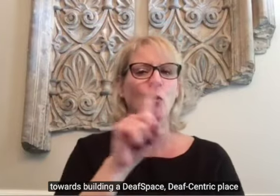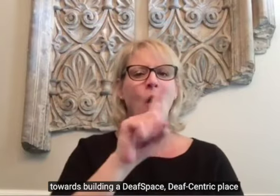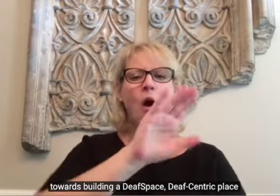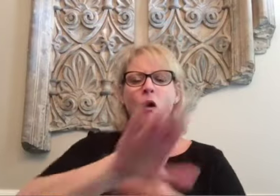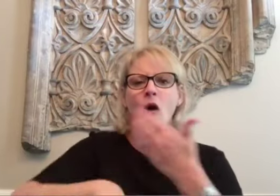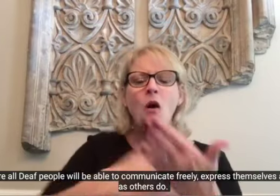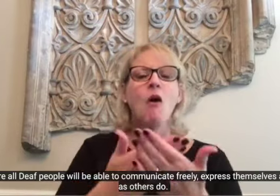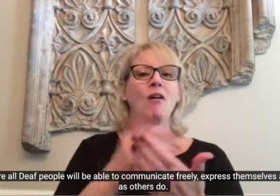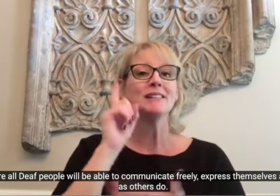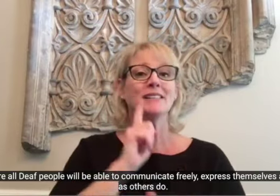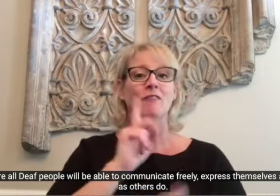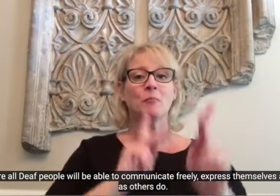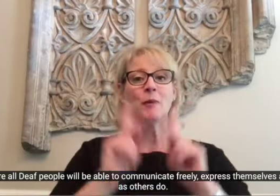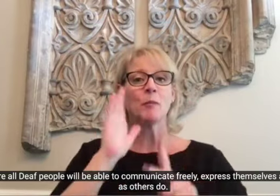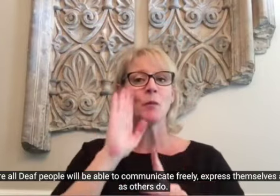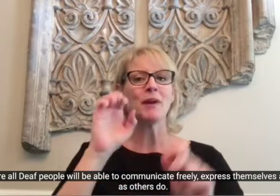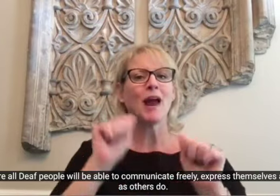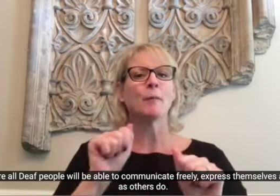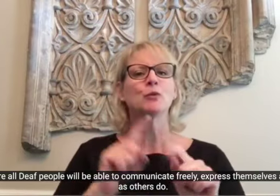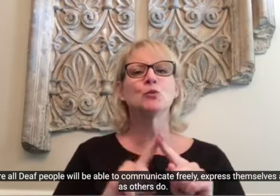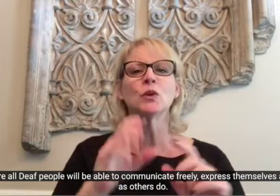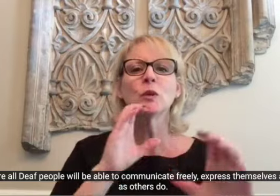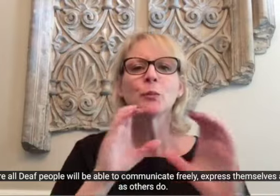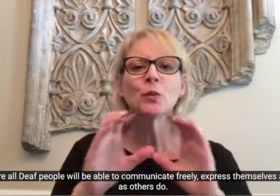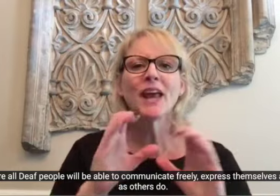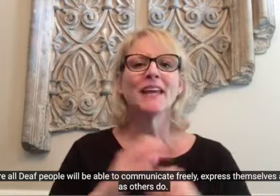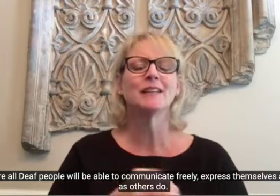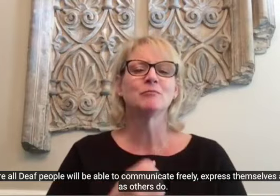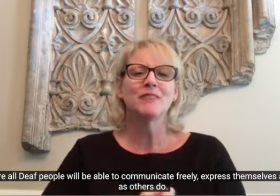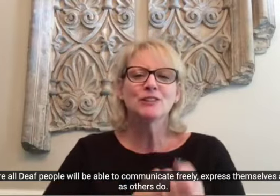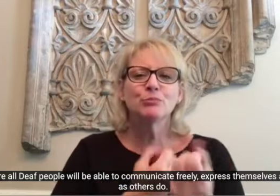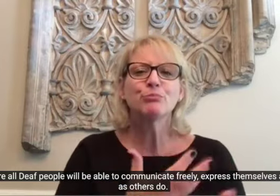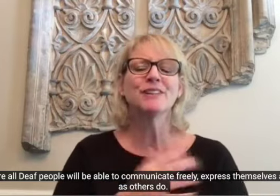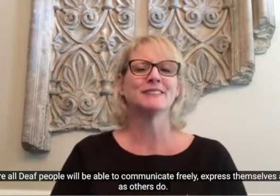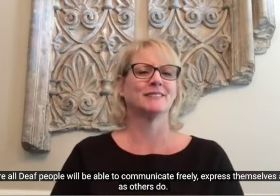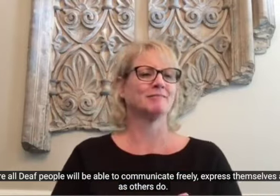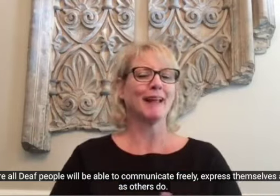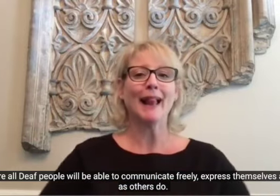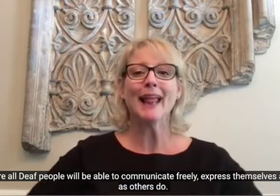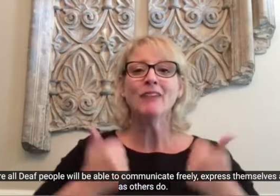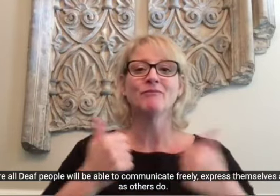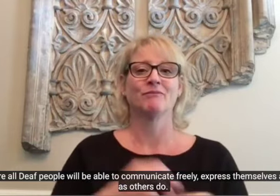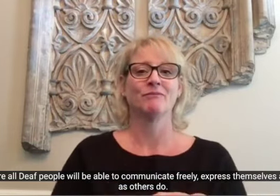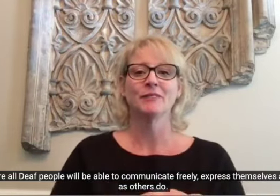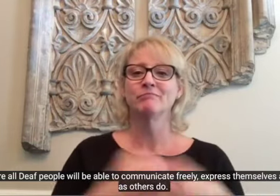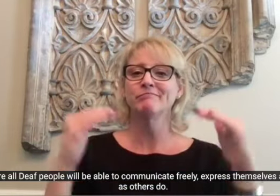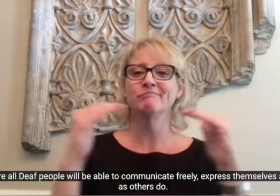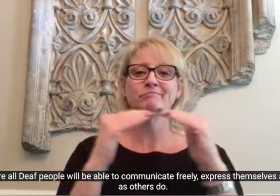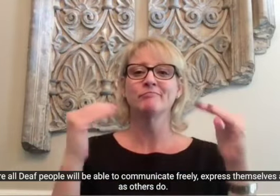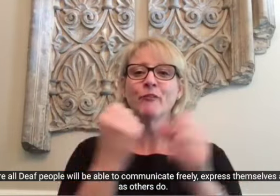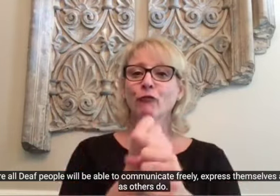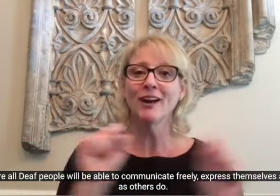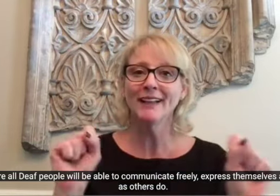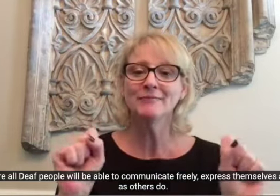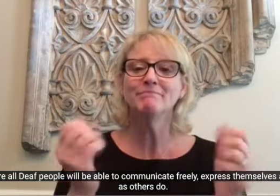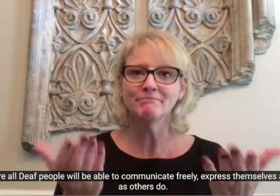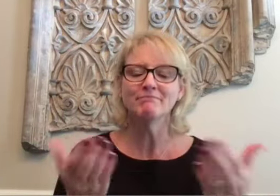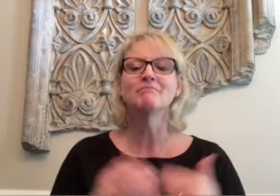deaf-centric place where all deaf people will be able to communicate freely, express themselves, and live as others do.